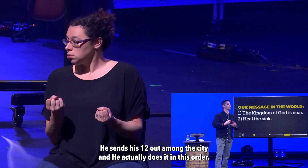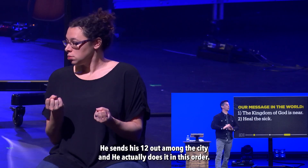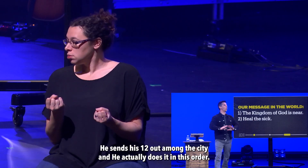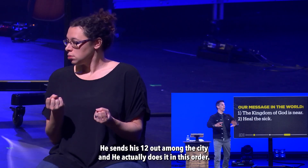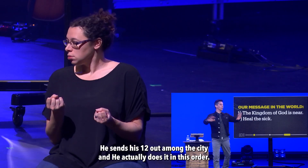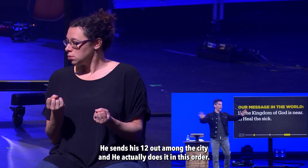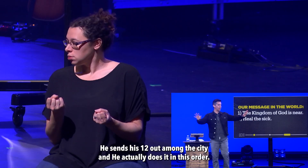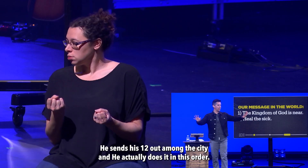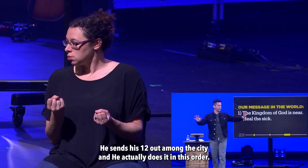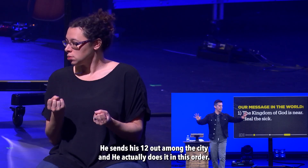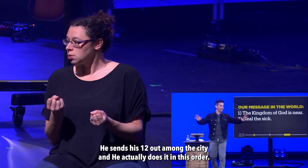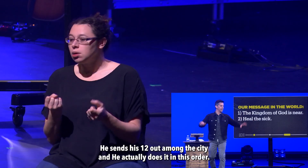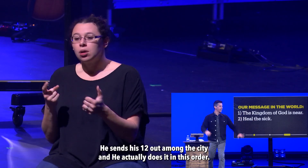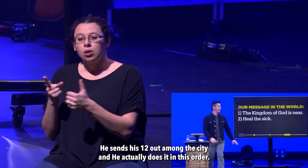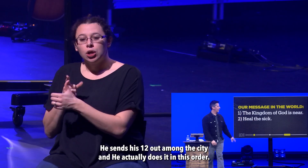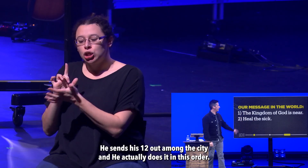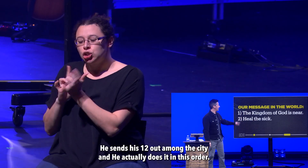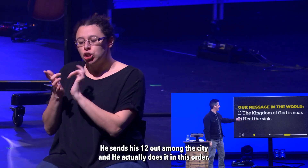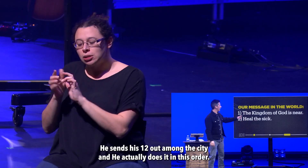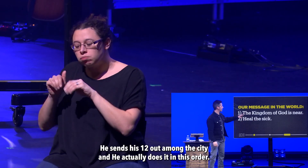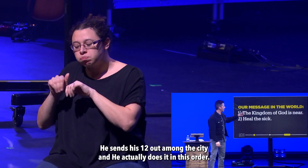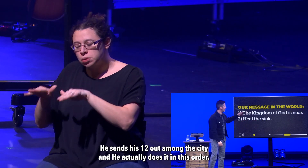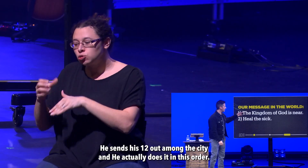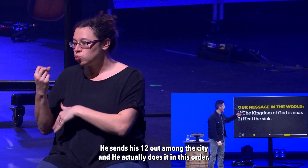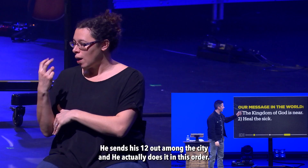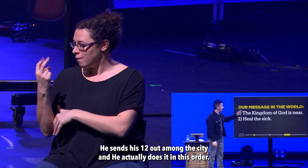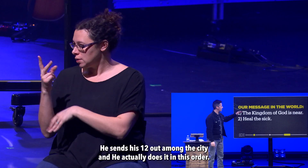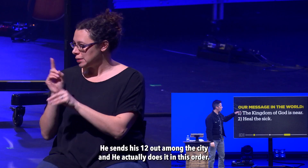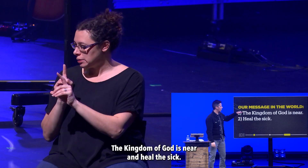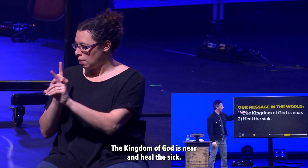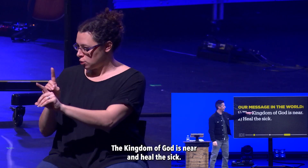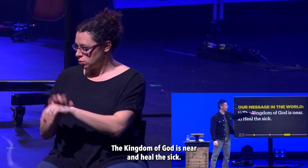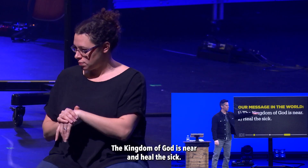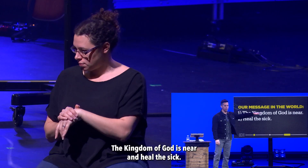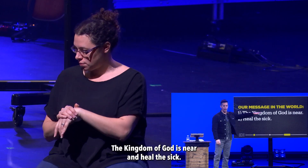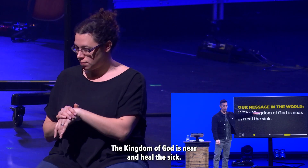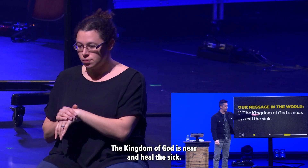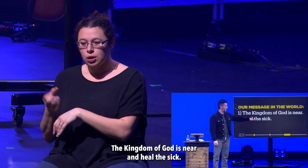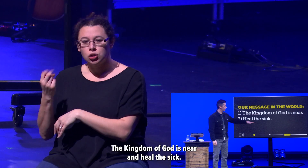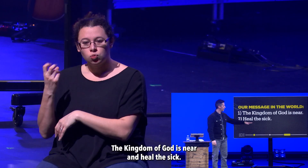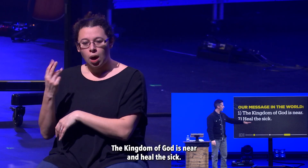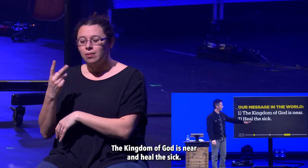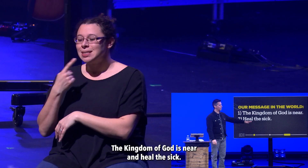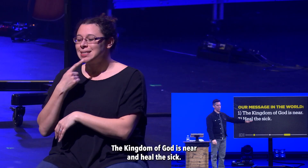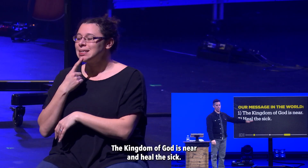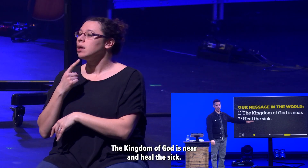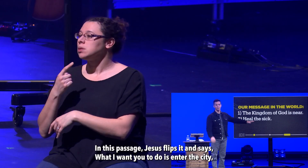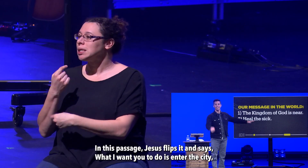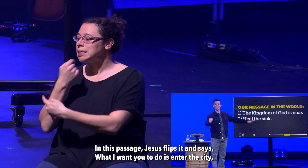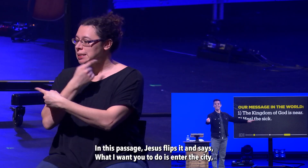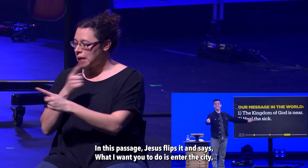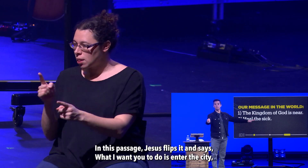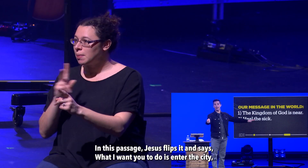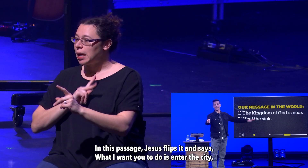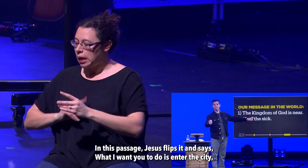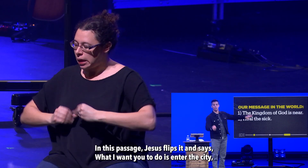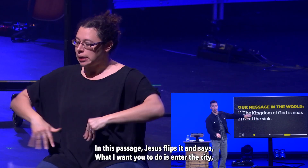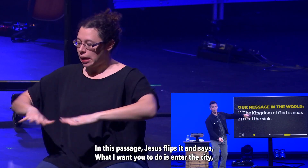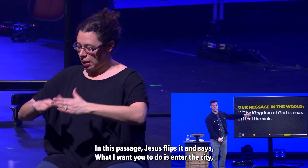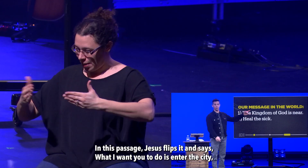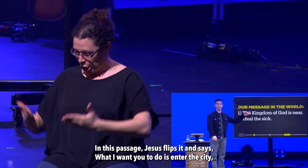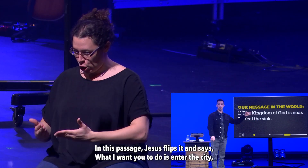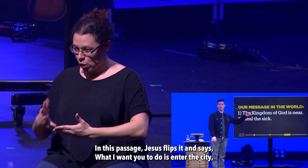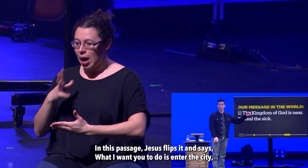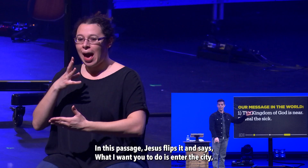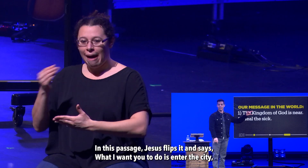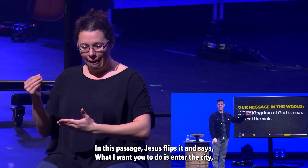sends his 12 out among the city, and he actually does it in this order. The kingdom of God is near, and heal the sick. In this passage,